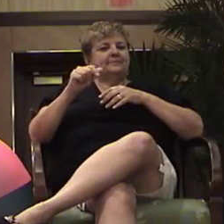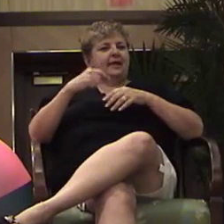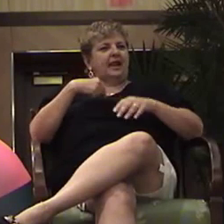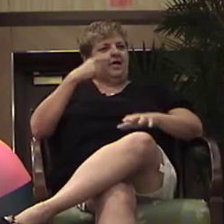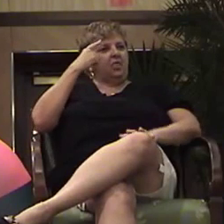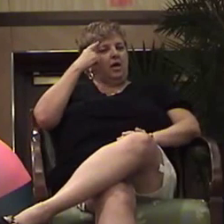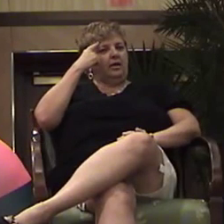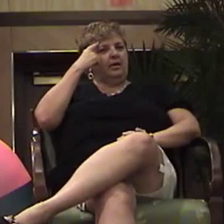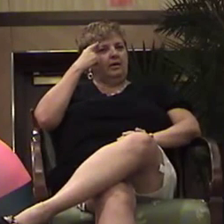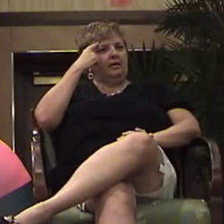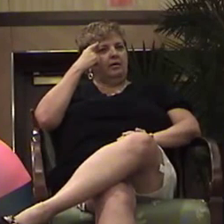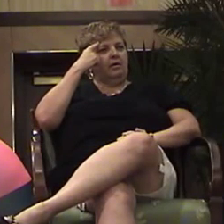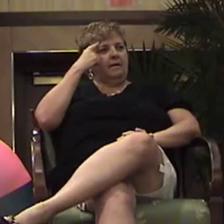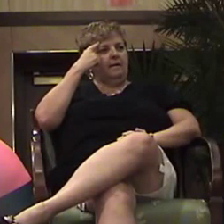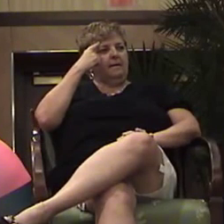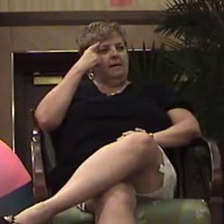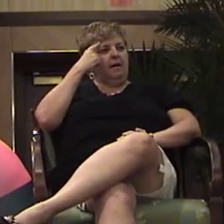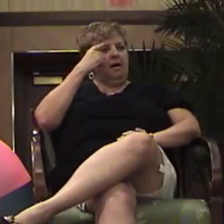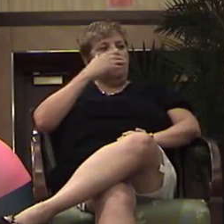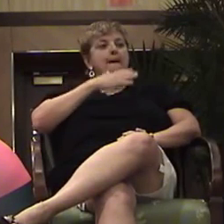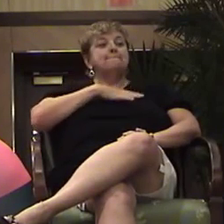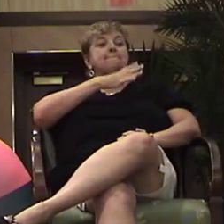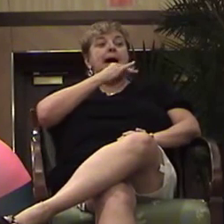My mother told her what to say.